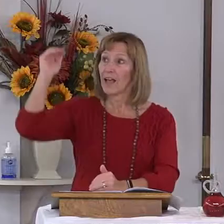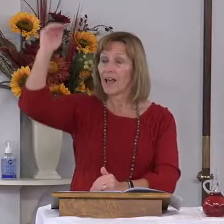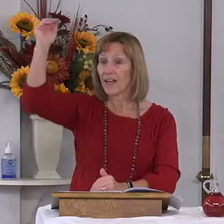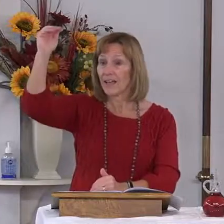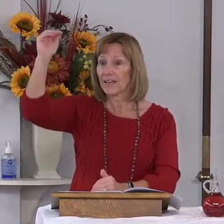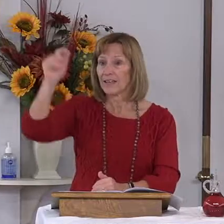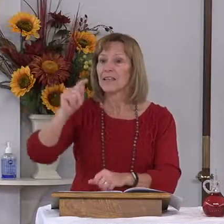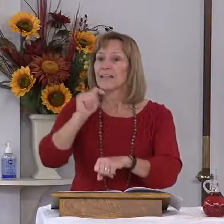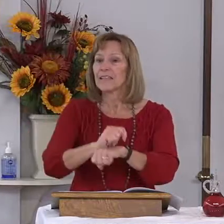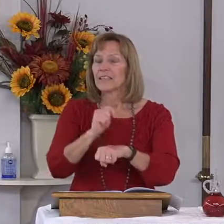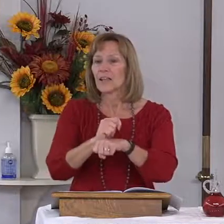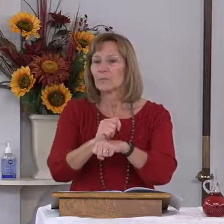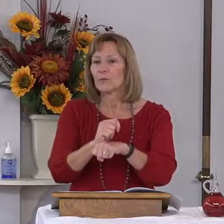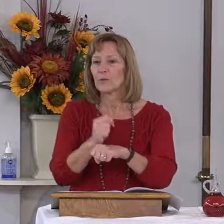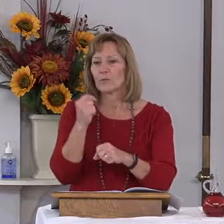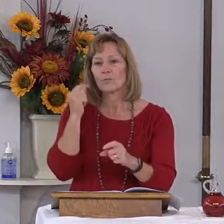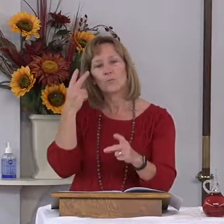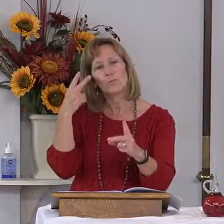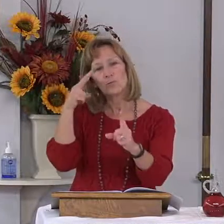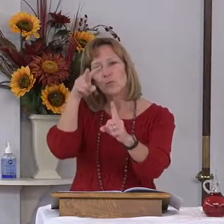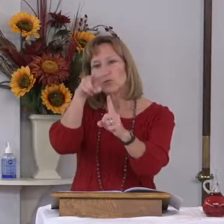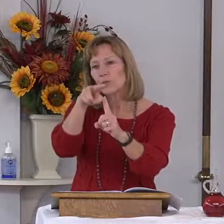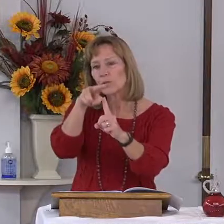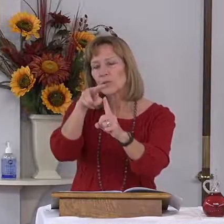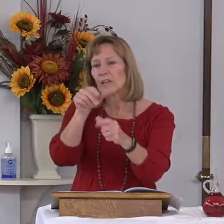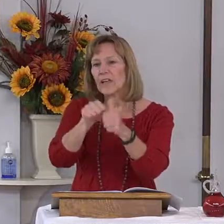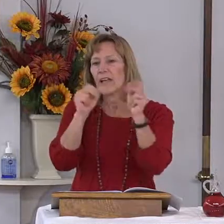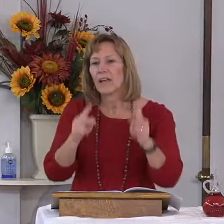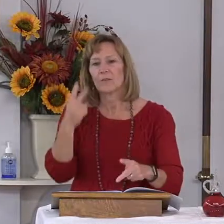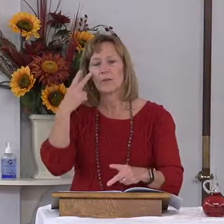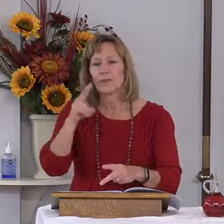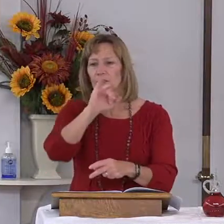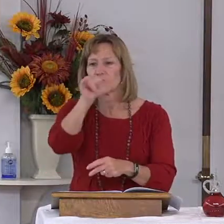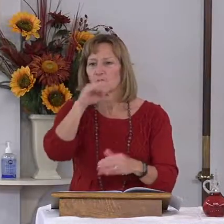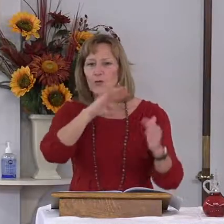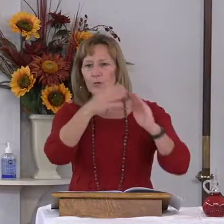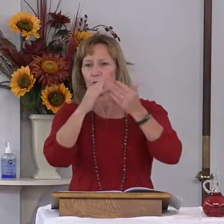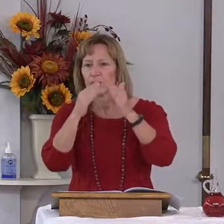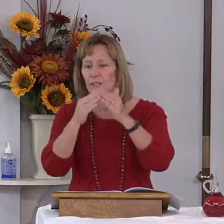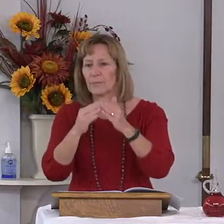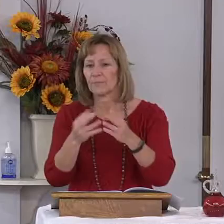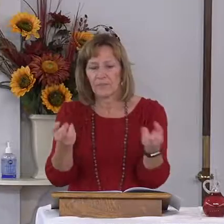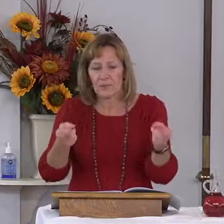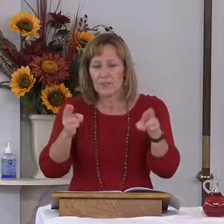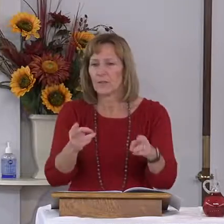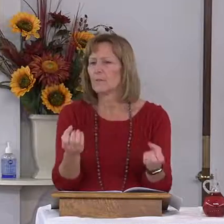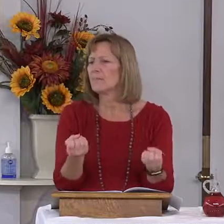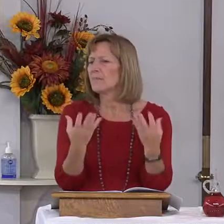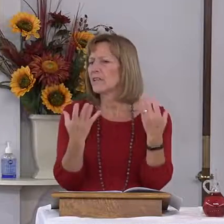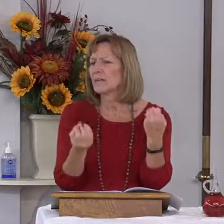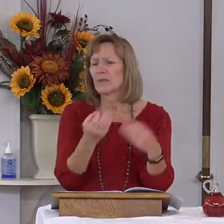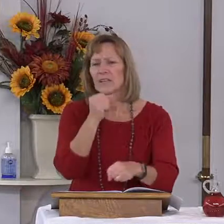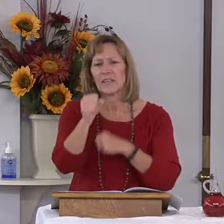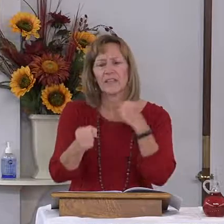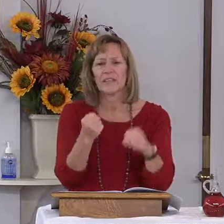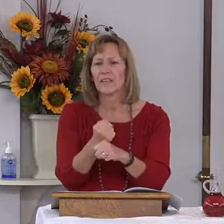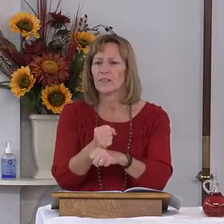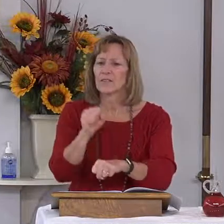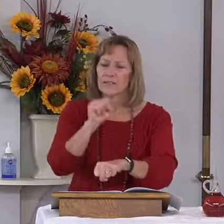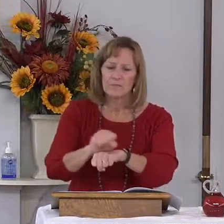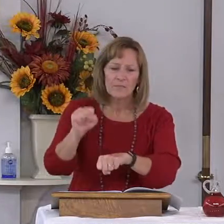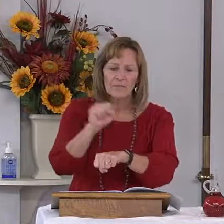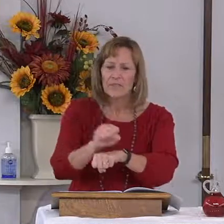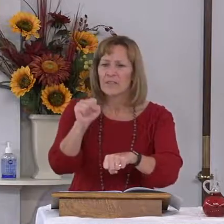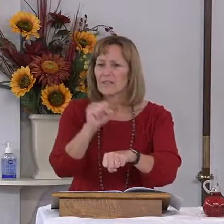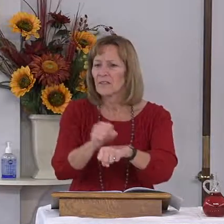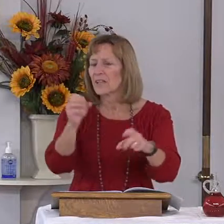The temple was the focal point of the city of Jerusalem, the result of many years of toil and